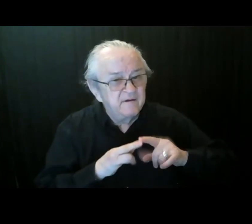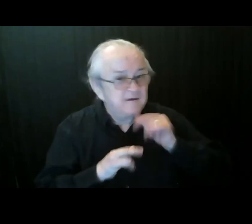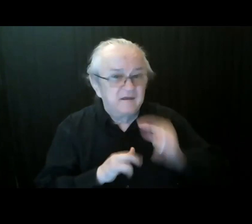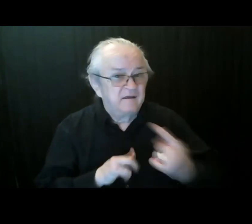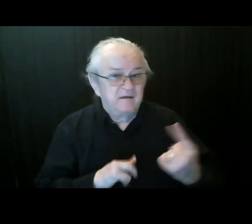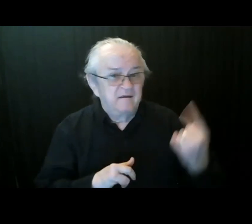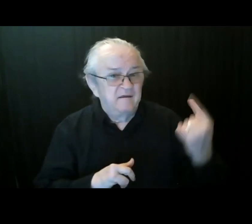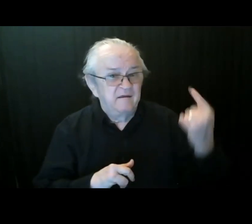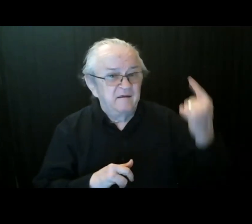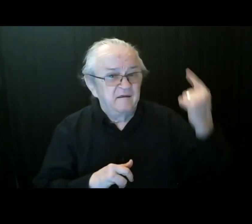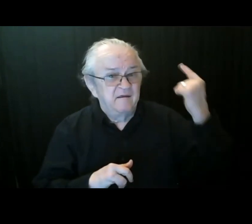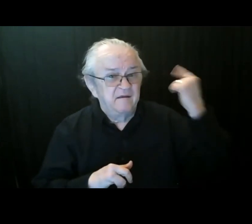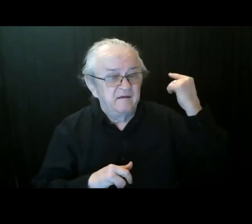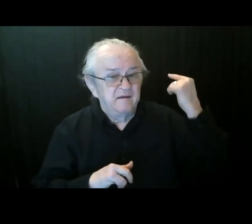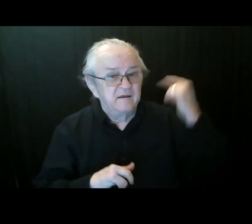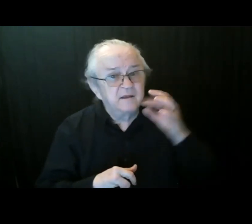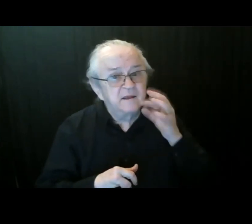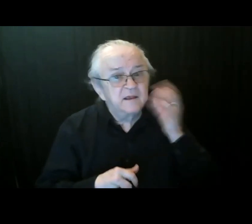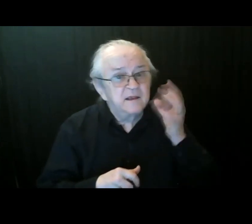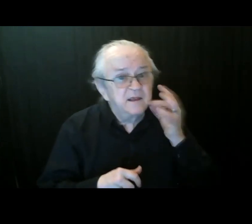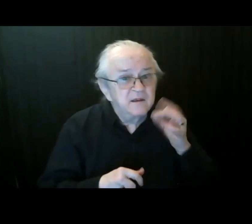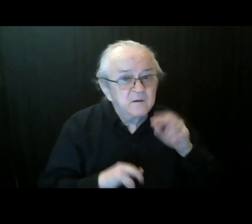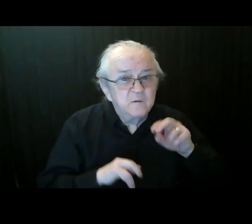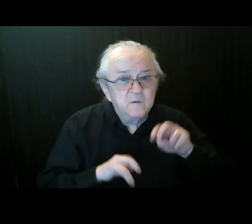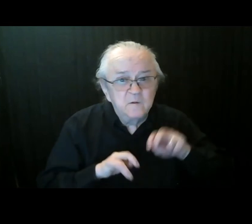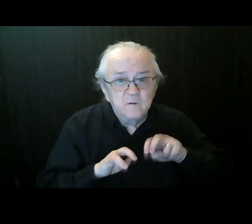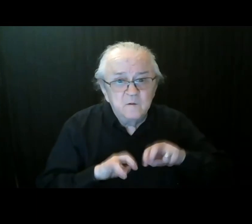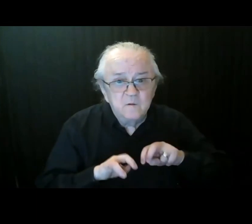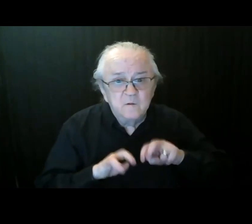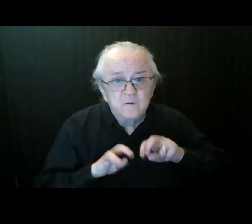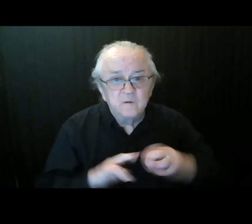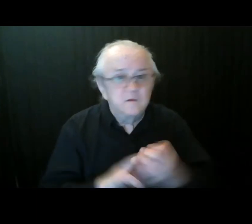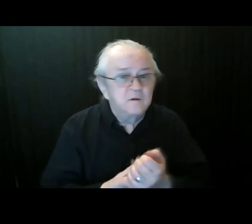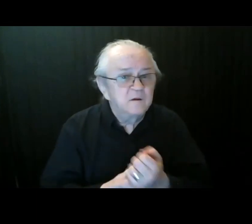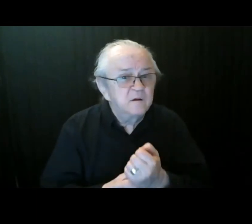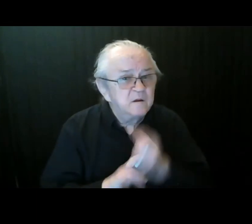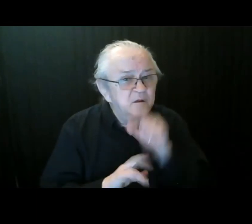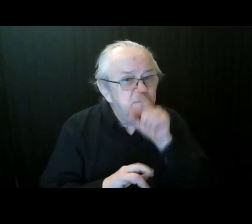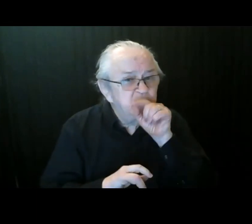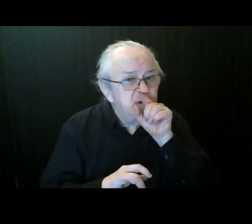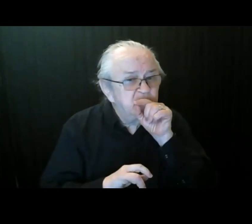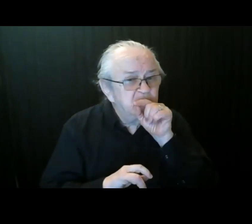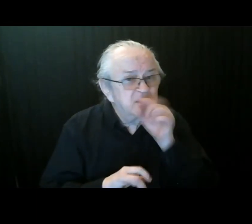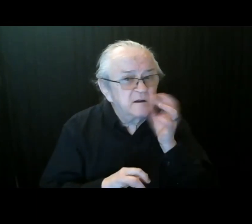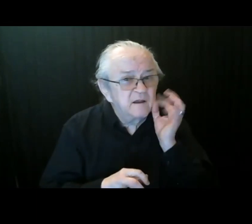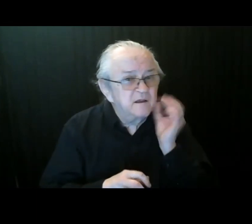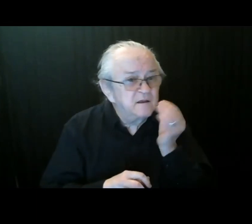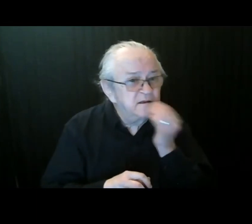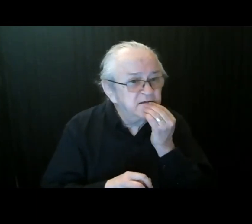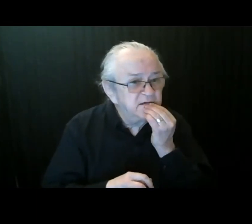Cats stalk birds. Cats catch birds. Cats eat